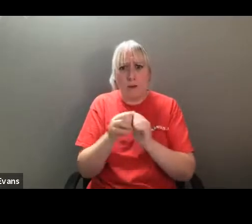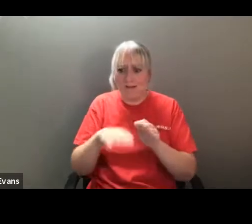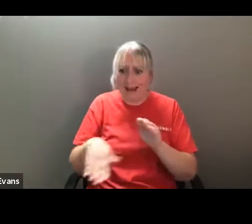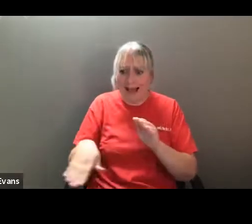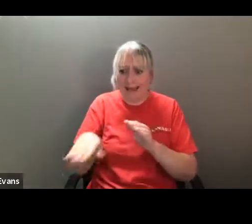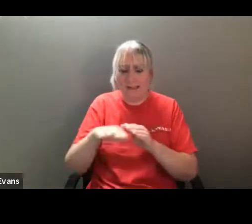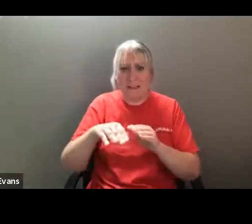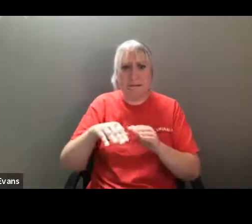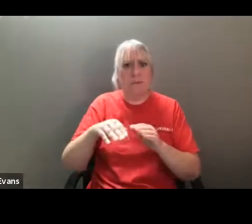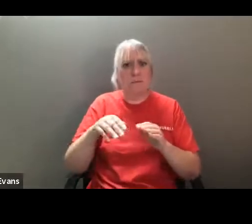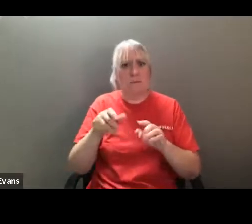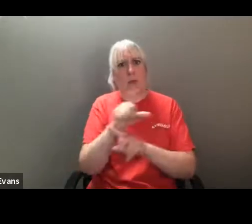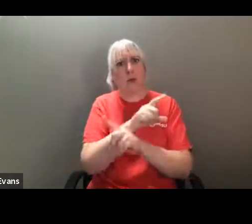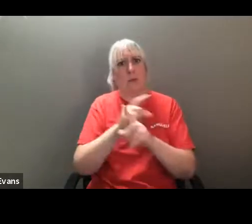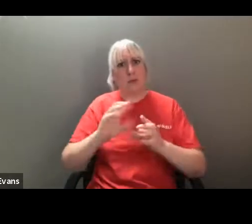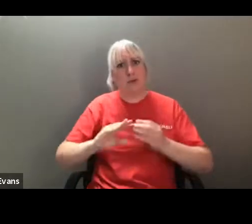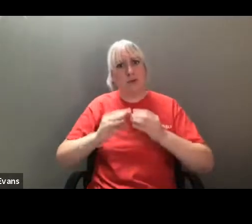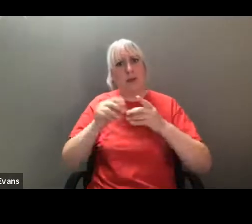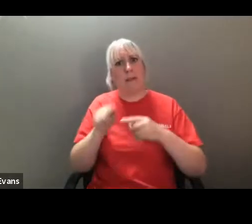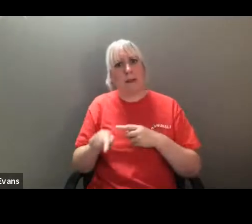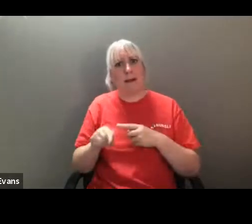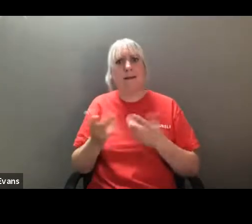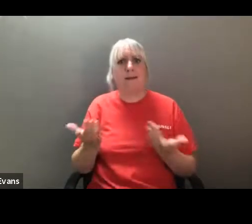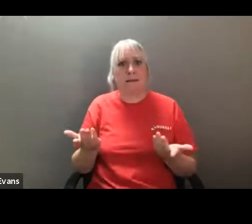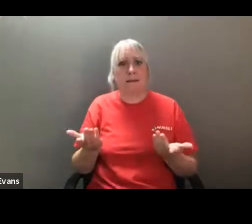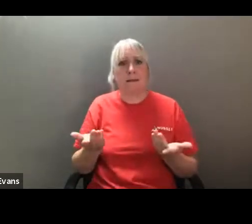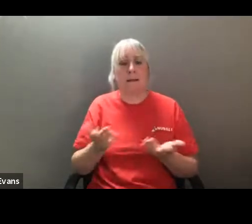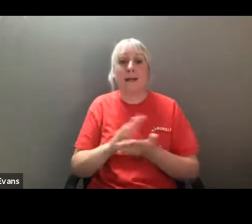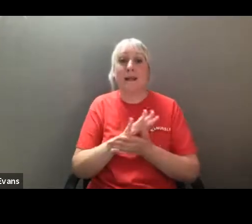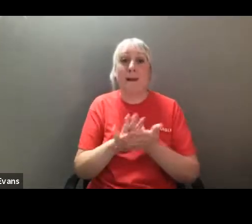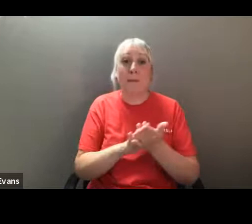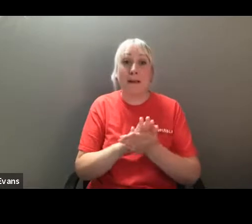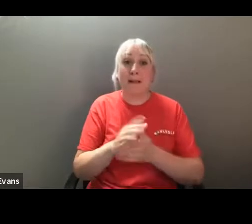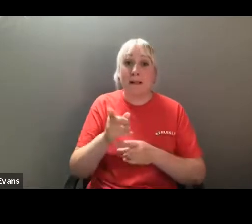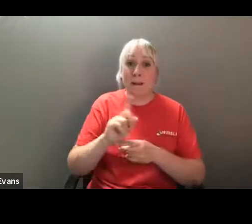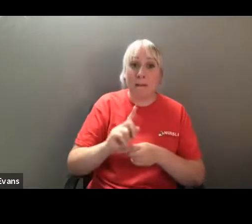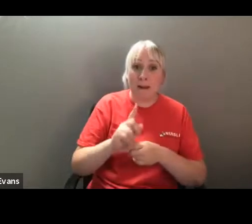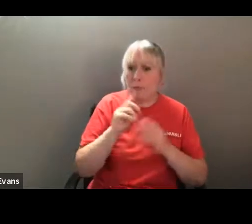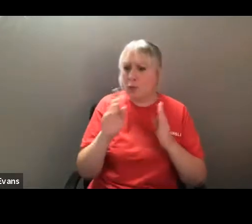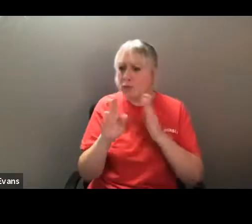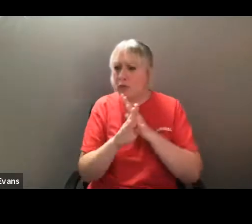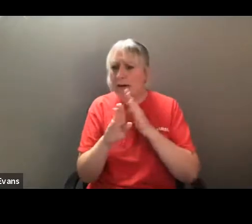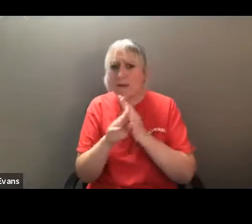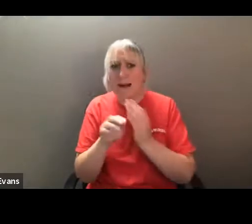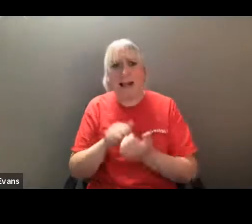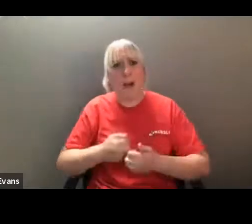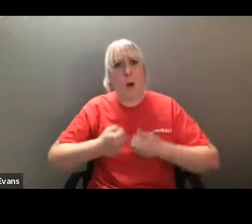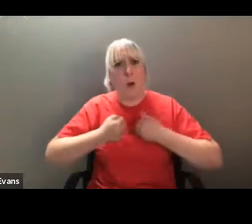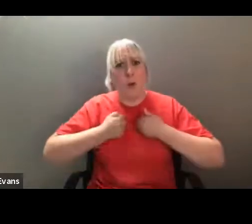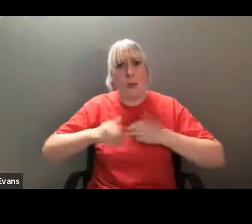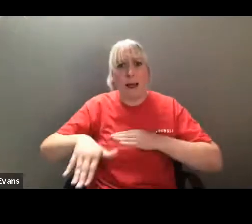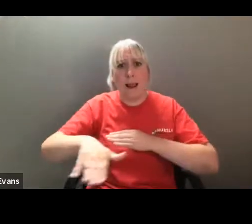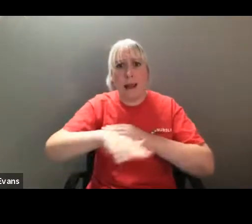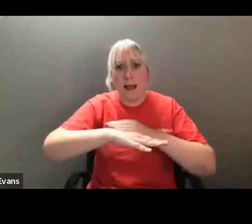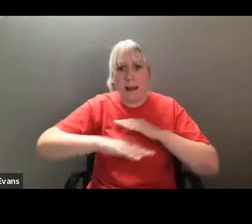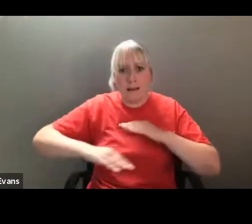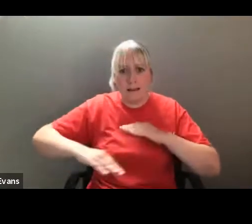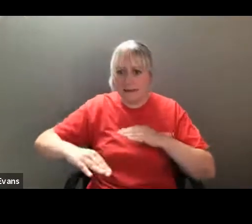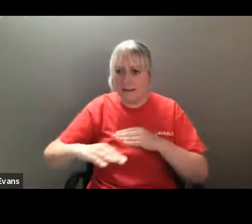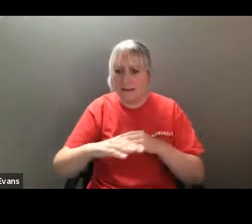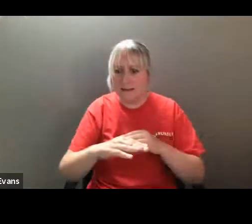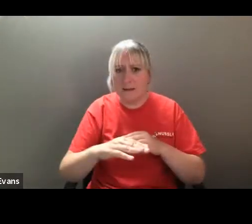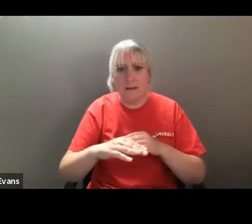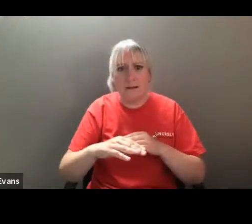community. And therefore, the people that privately own the land could therefore be paying